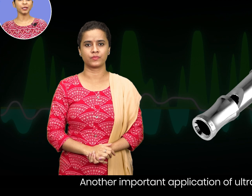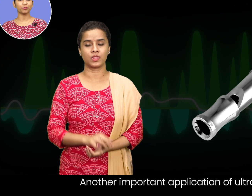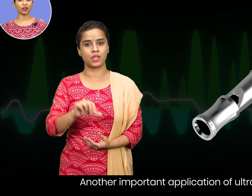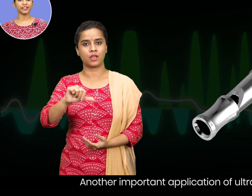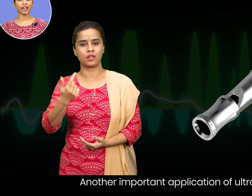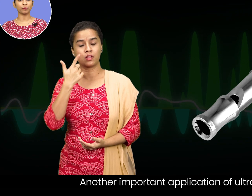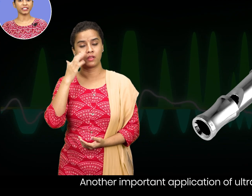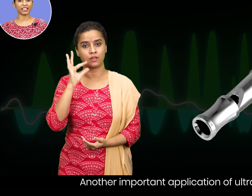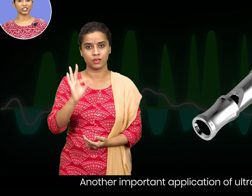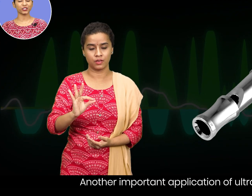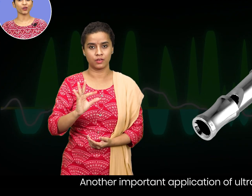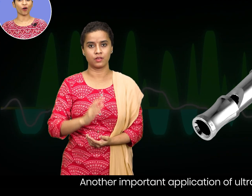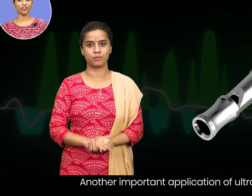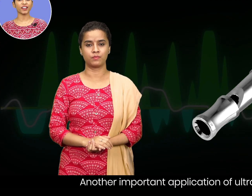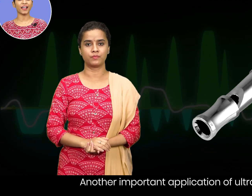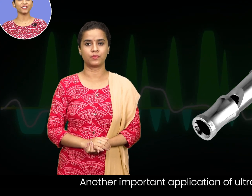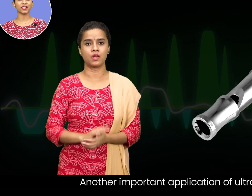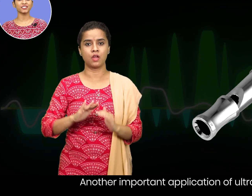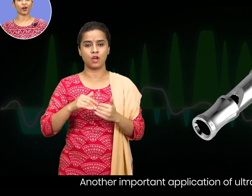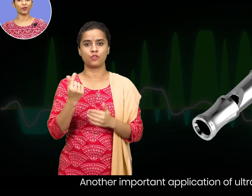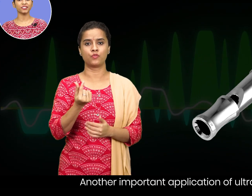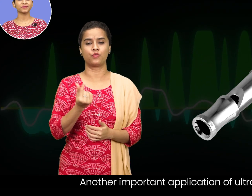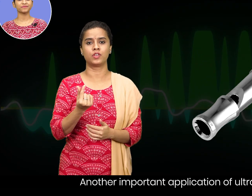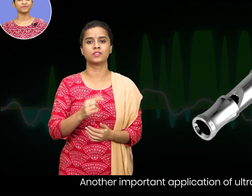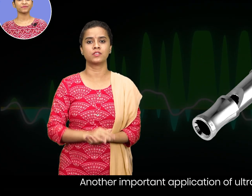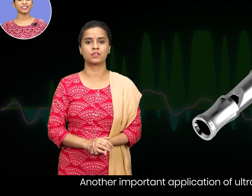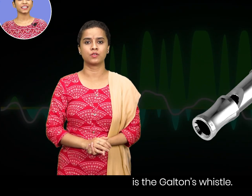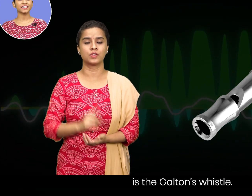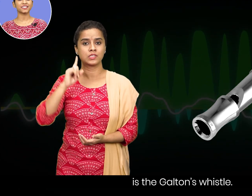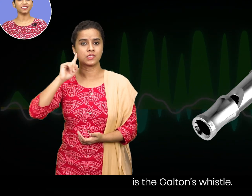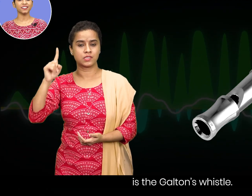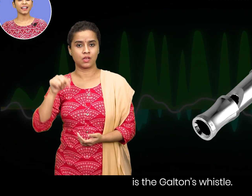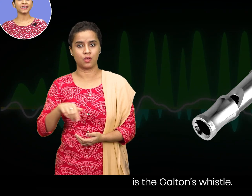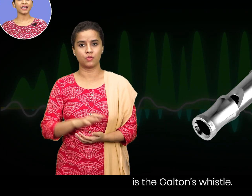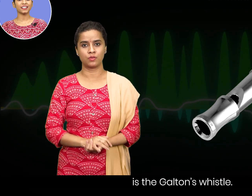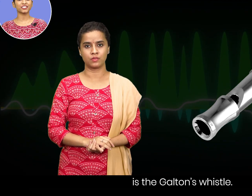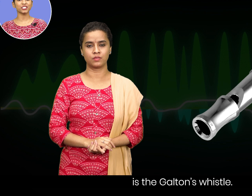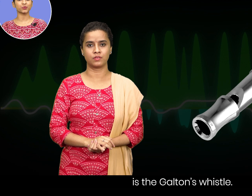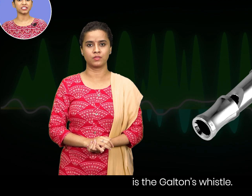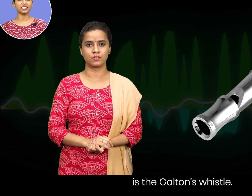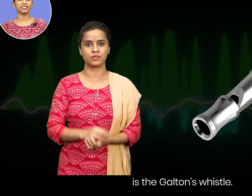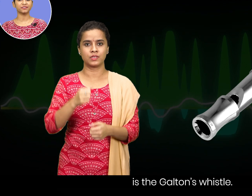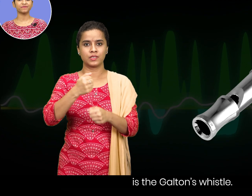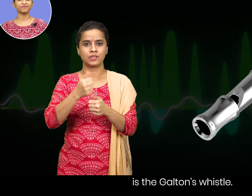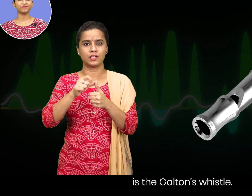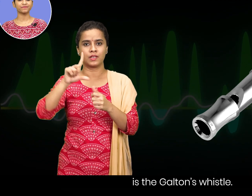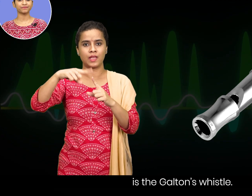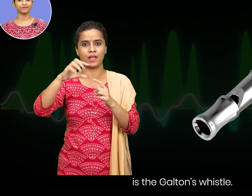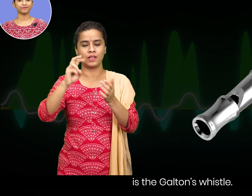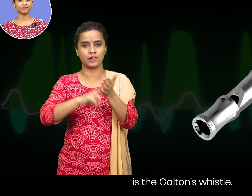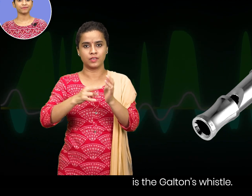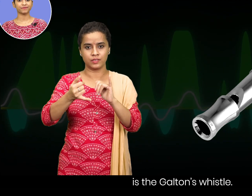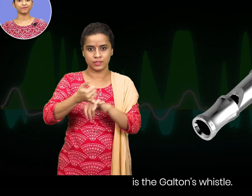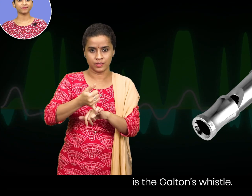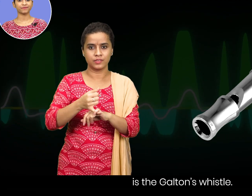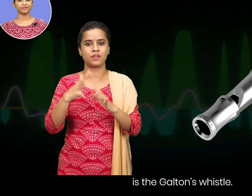Another important application of ultrasound is the Galton's whistle.